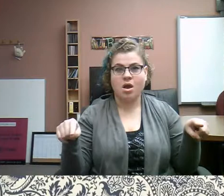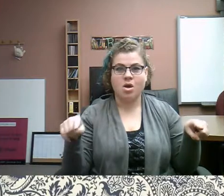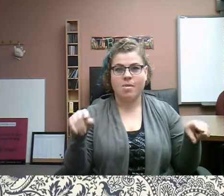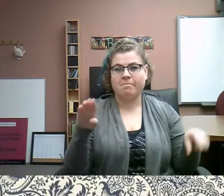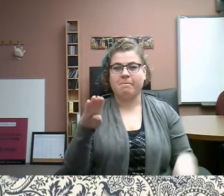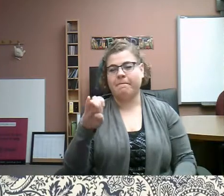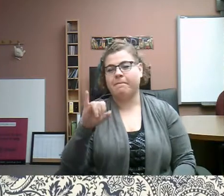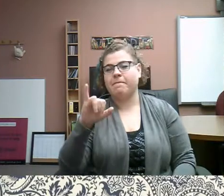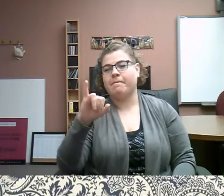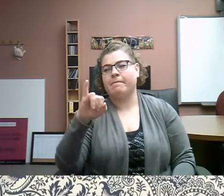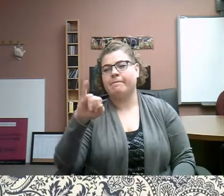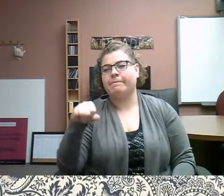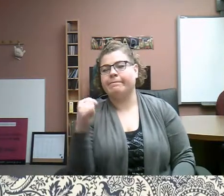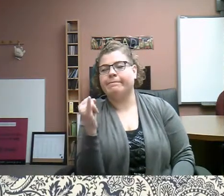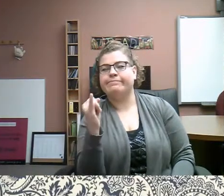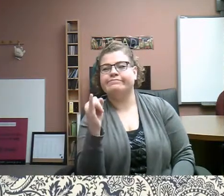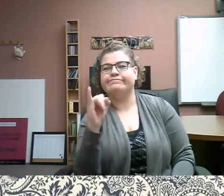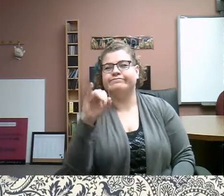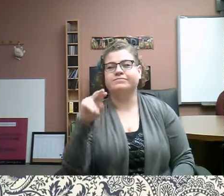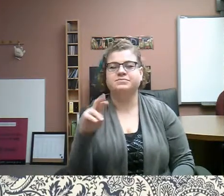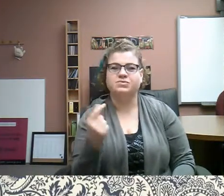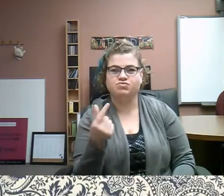China, like